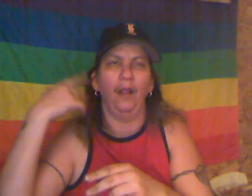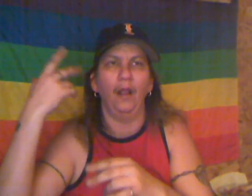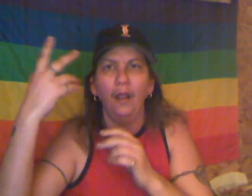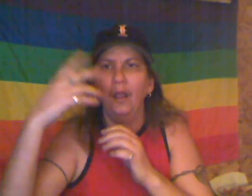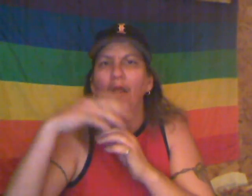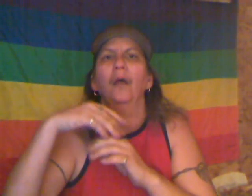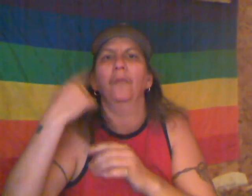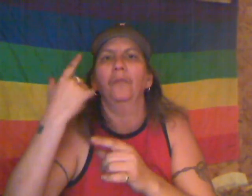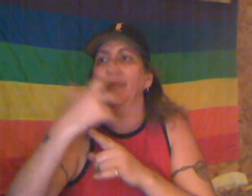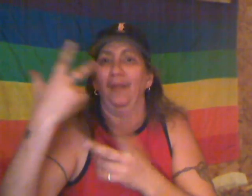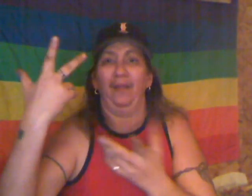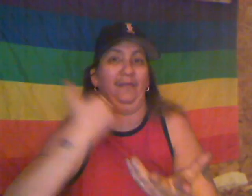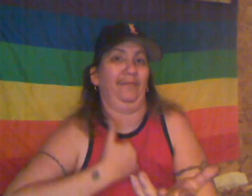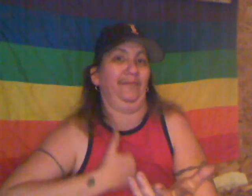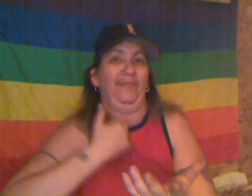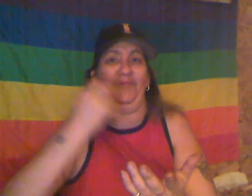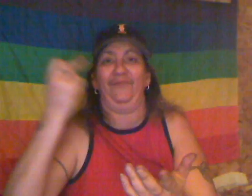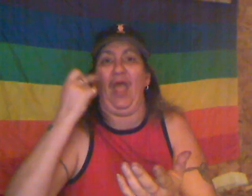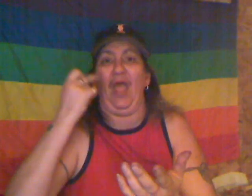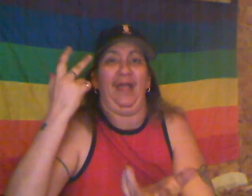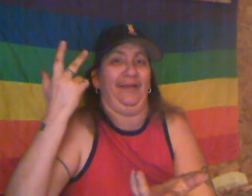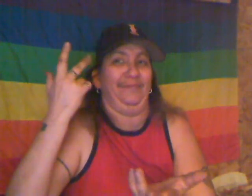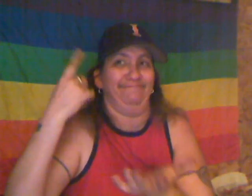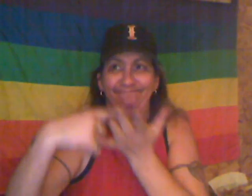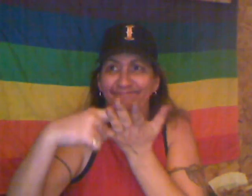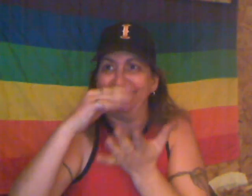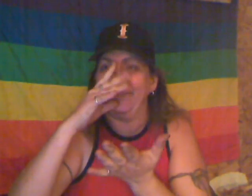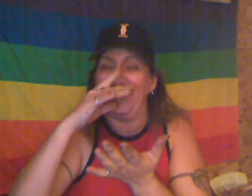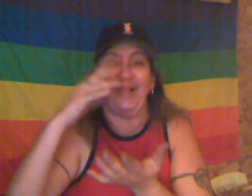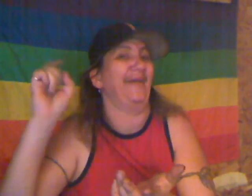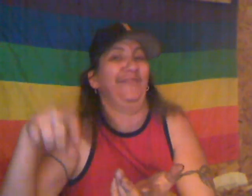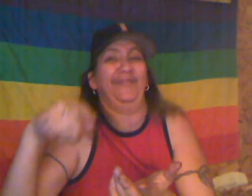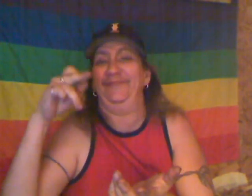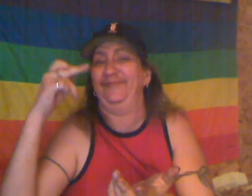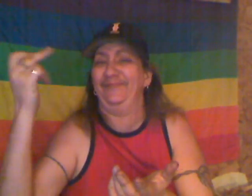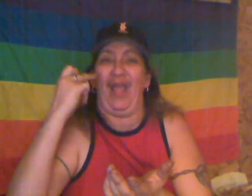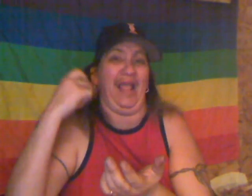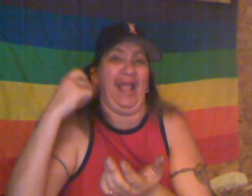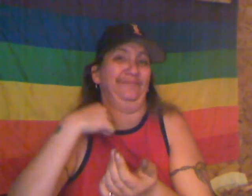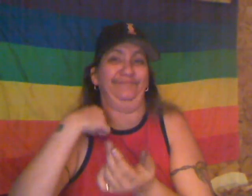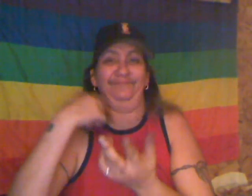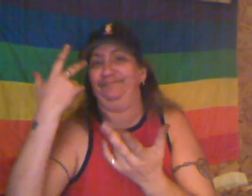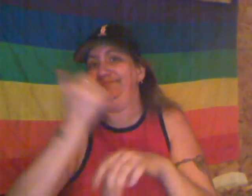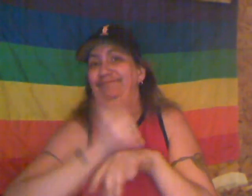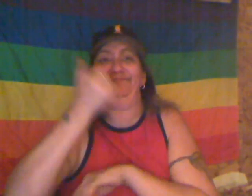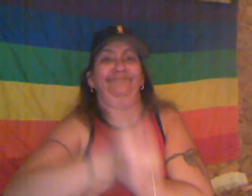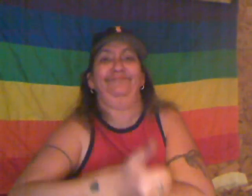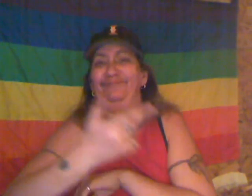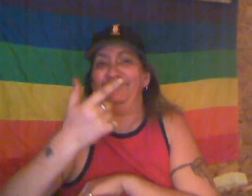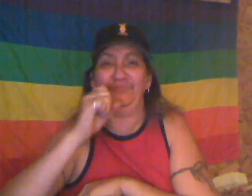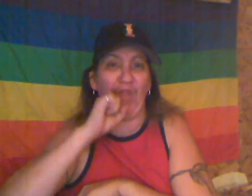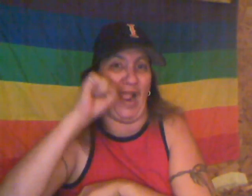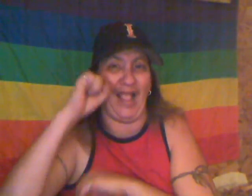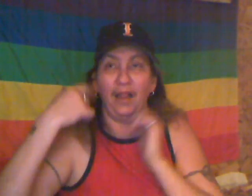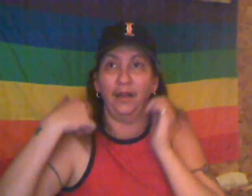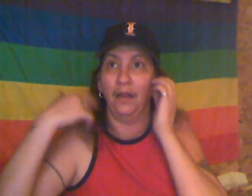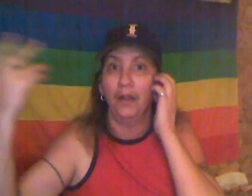fields, and much more, all moving about in every direction at about 1 million miles an hour. That's the stuff our Earth's atmosphere